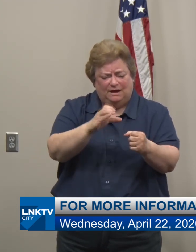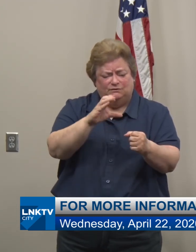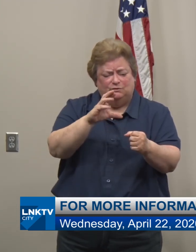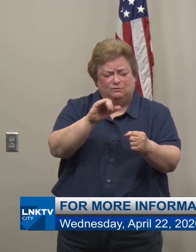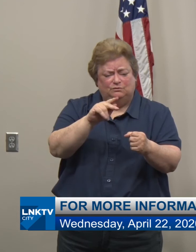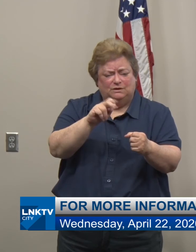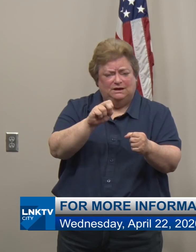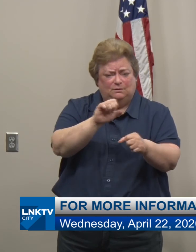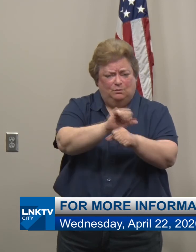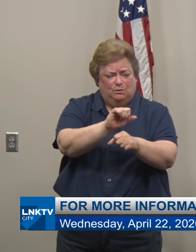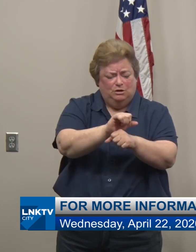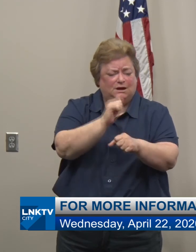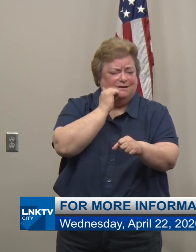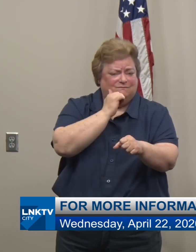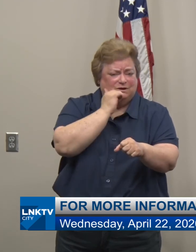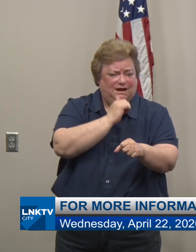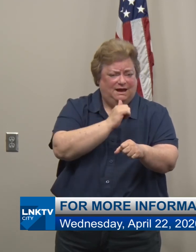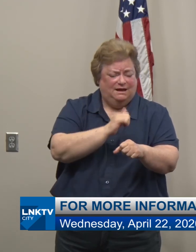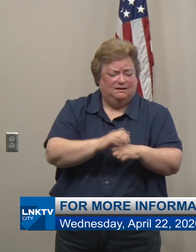day.